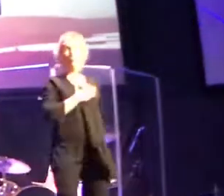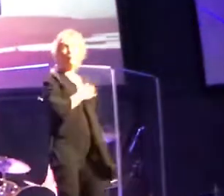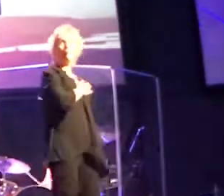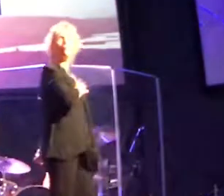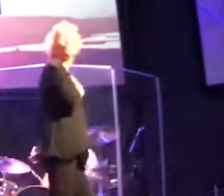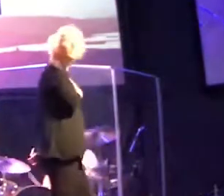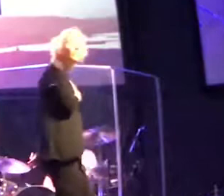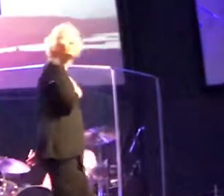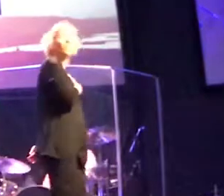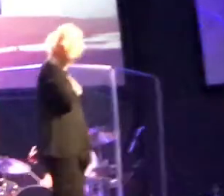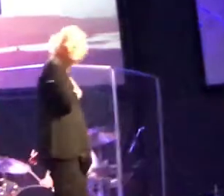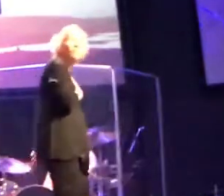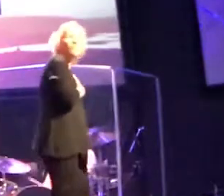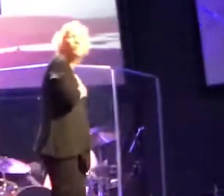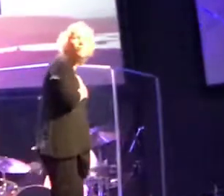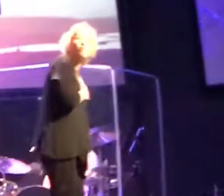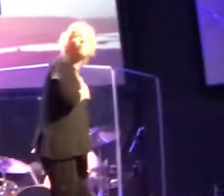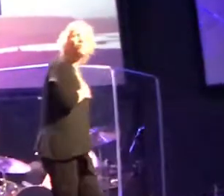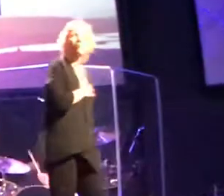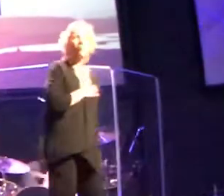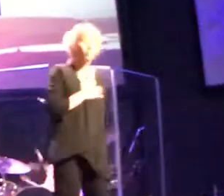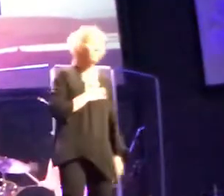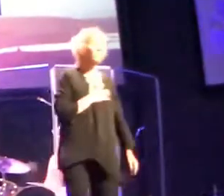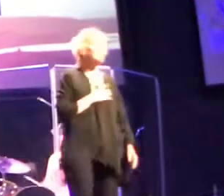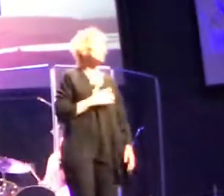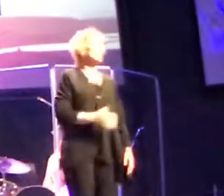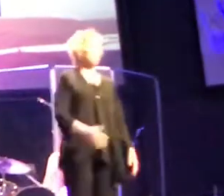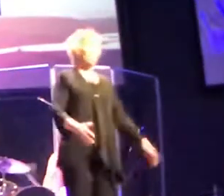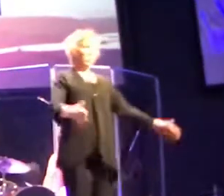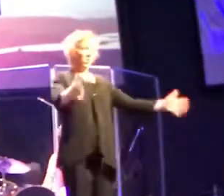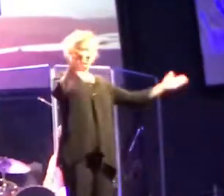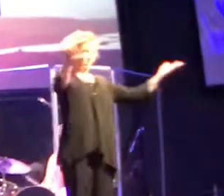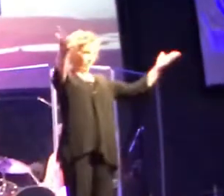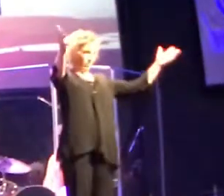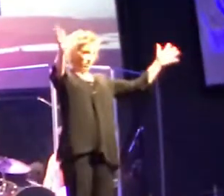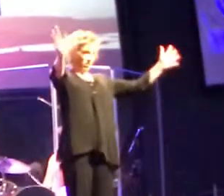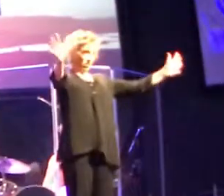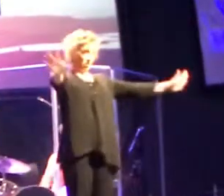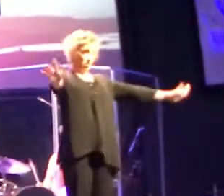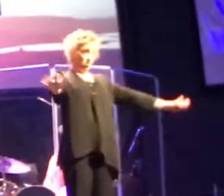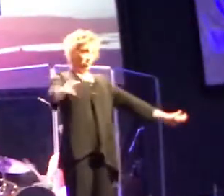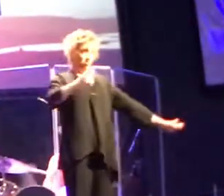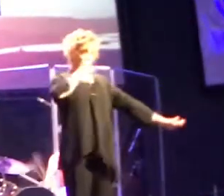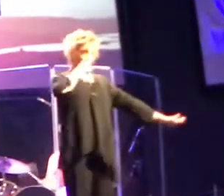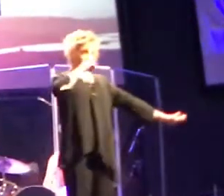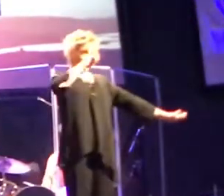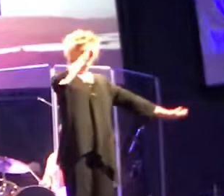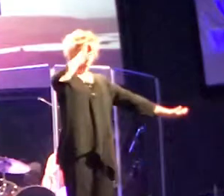Thank you.